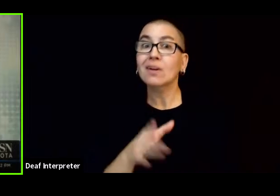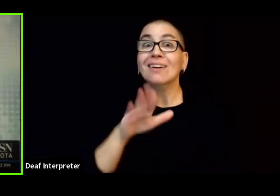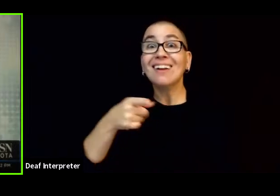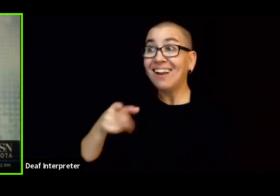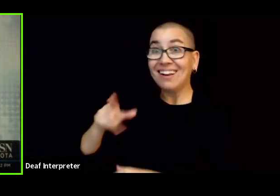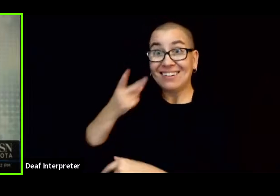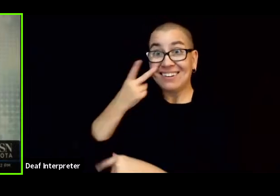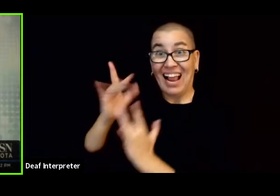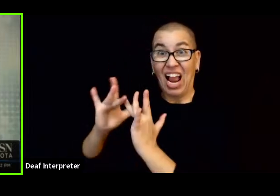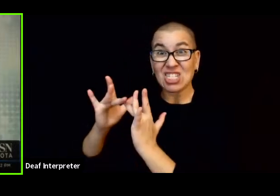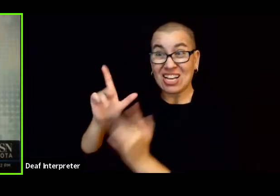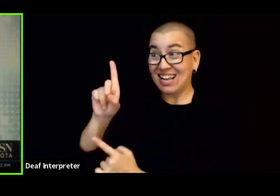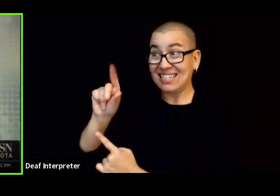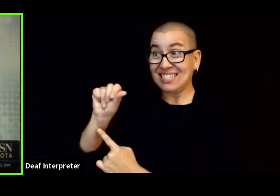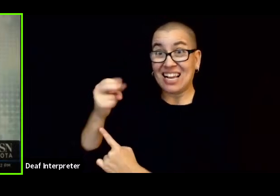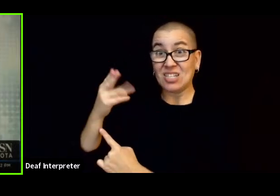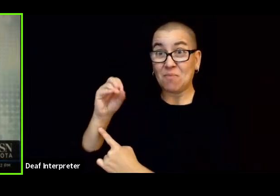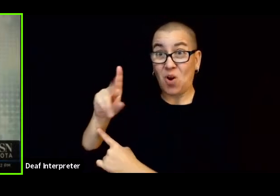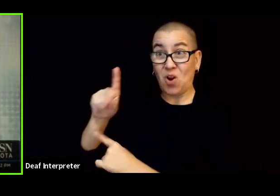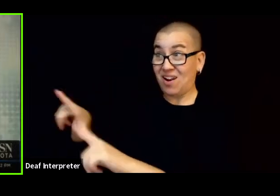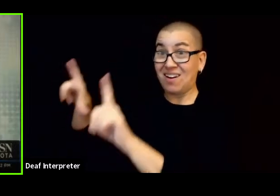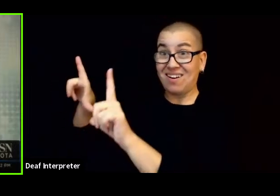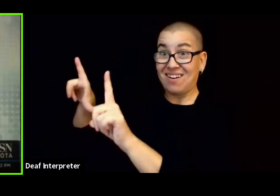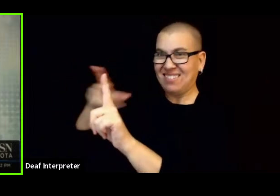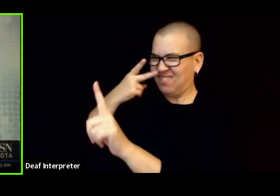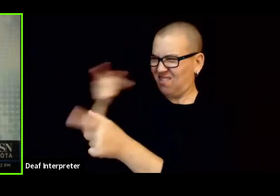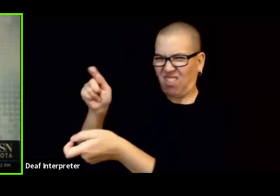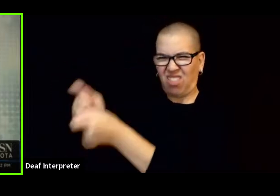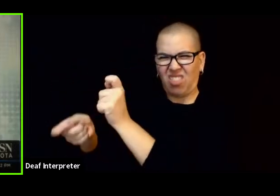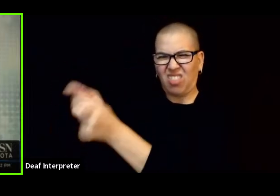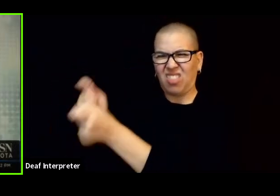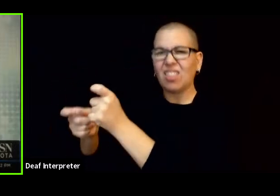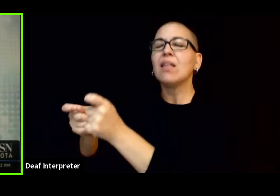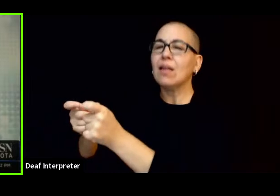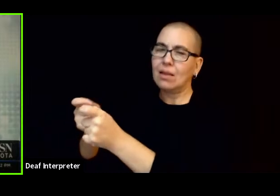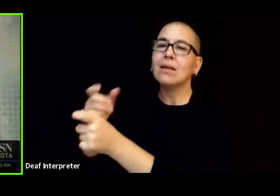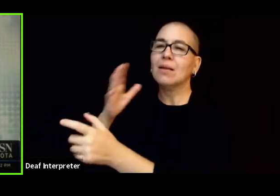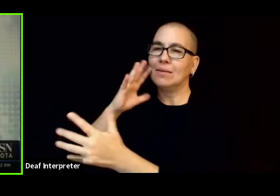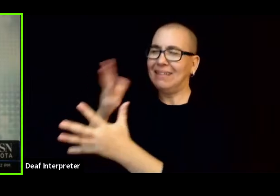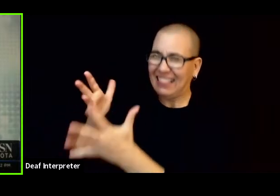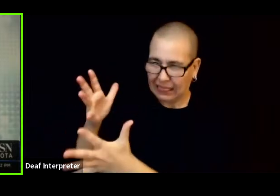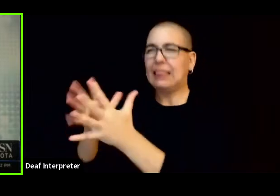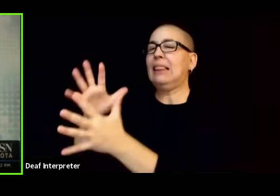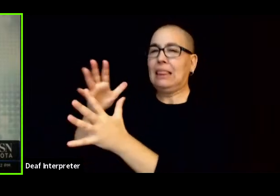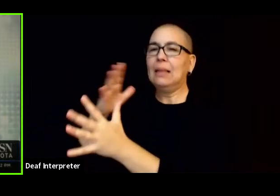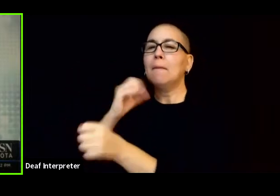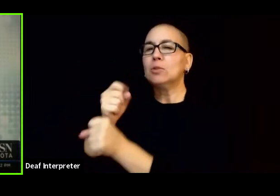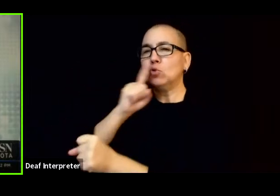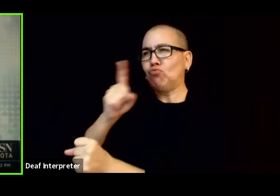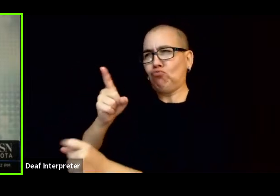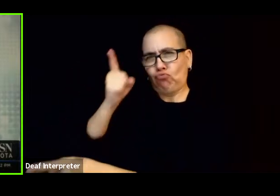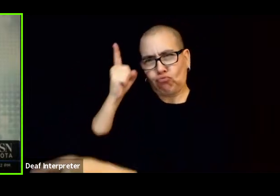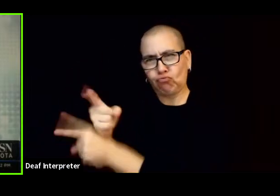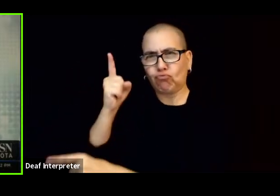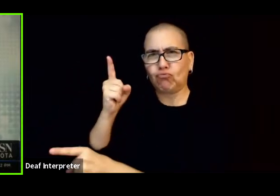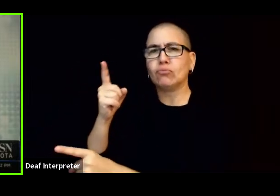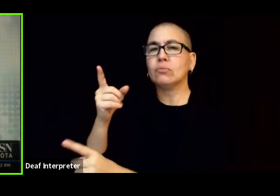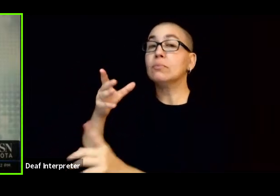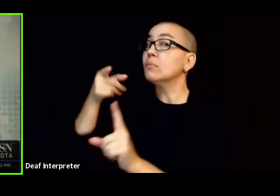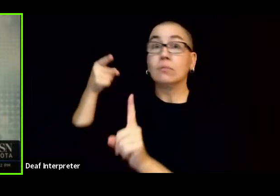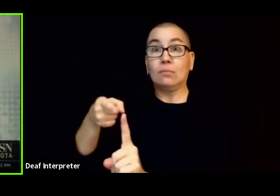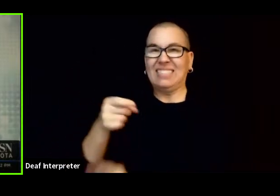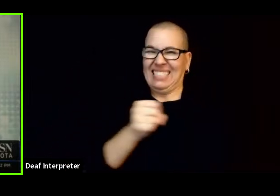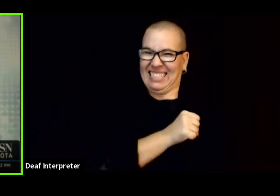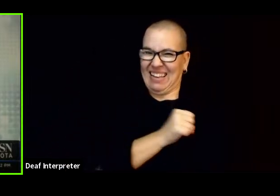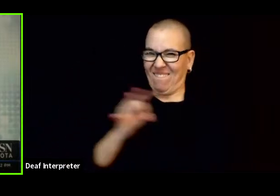data are as accurate as possible and fully reflect staffed capacity and not just theoretical